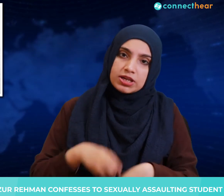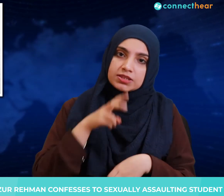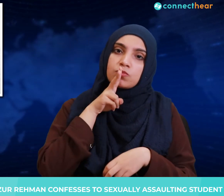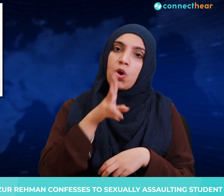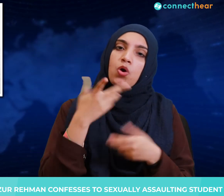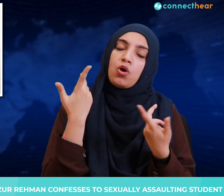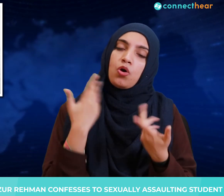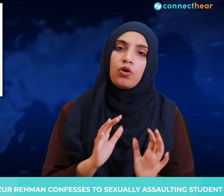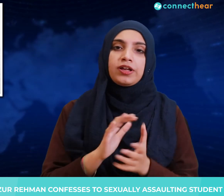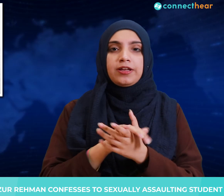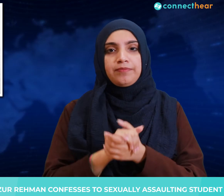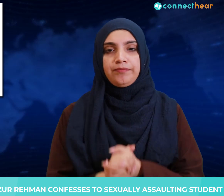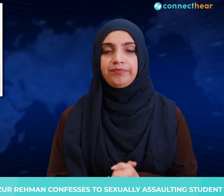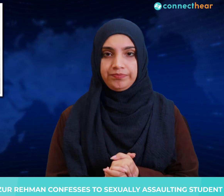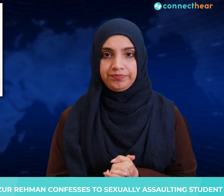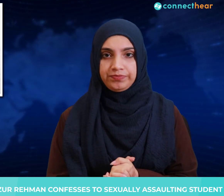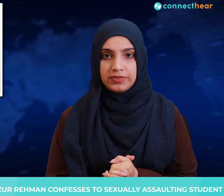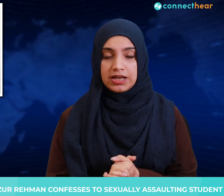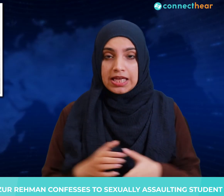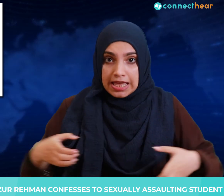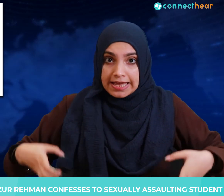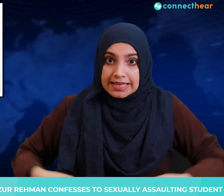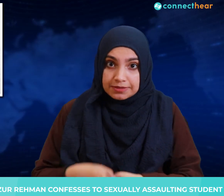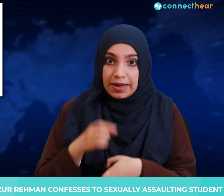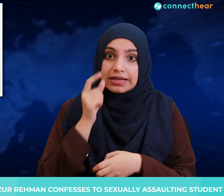Deputy Inspector General of Police